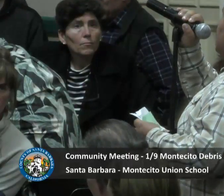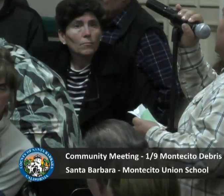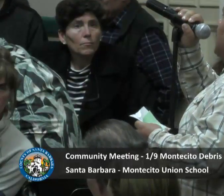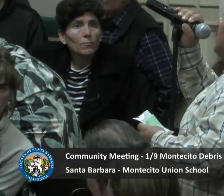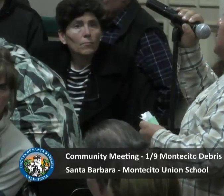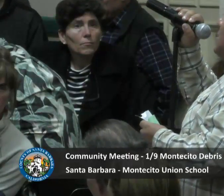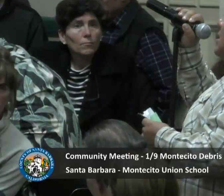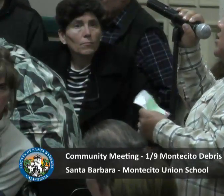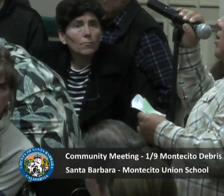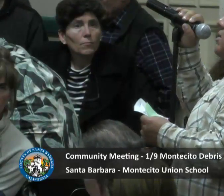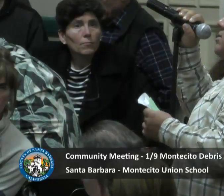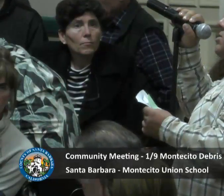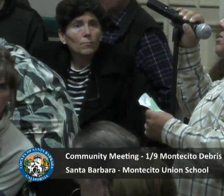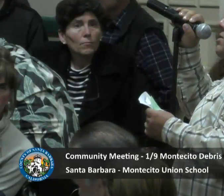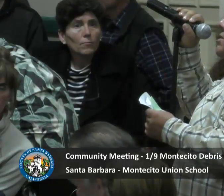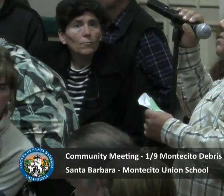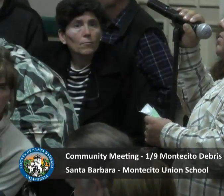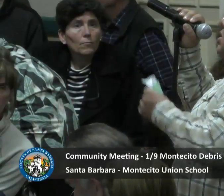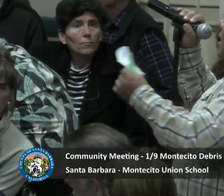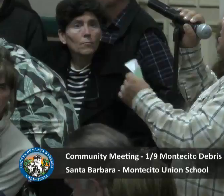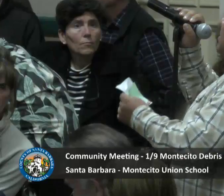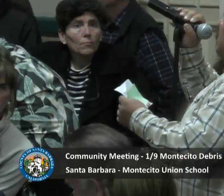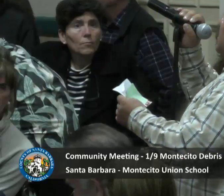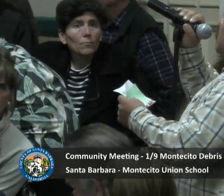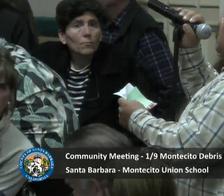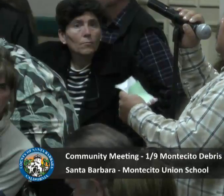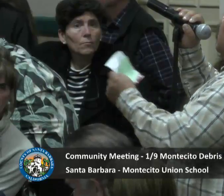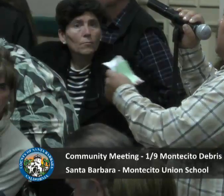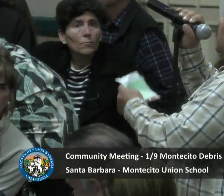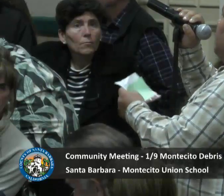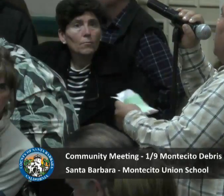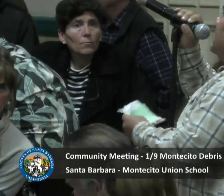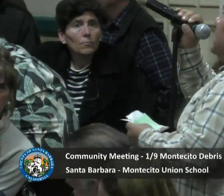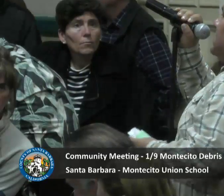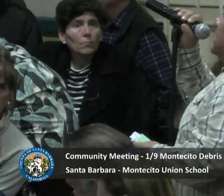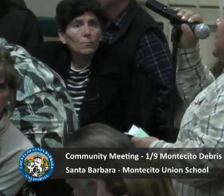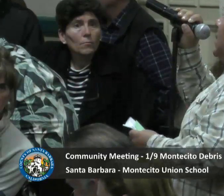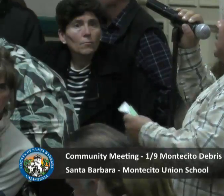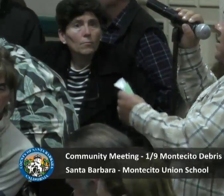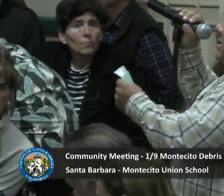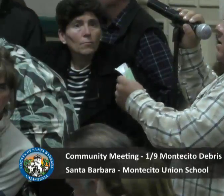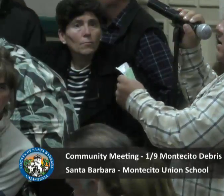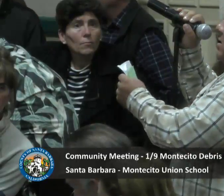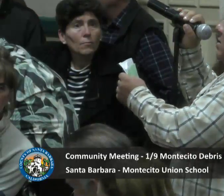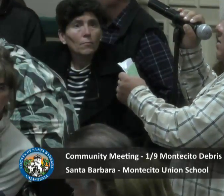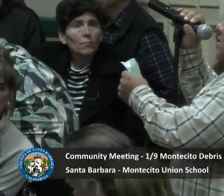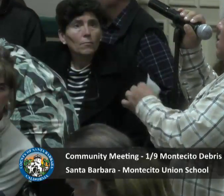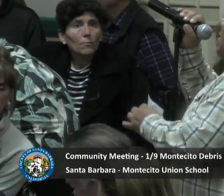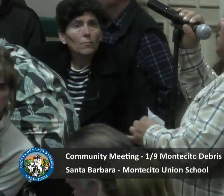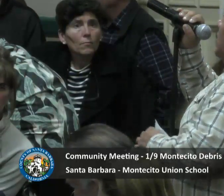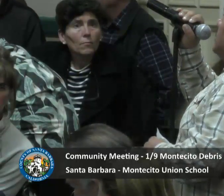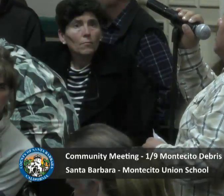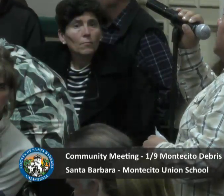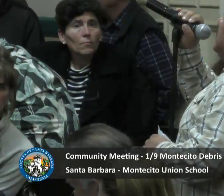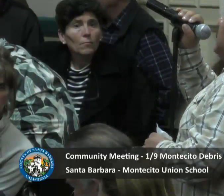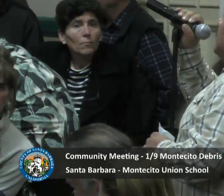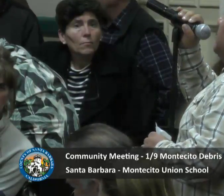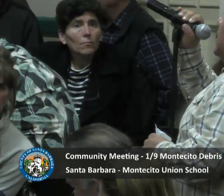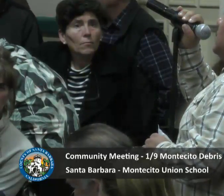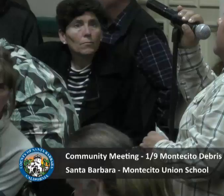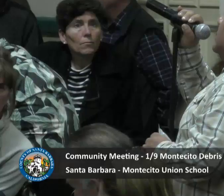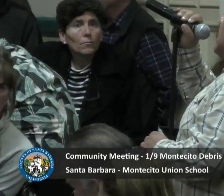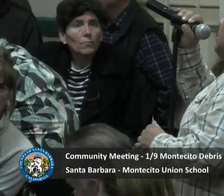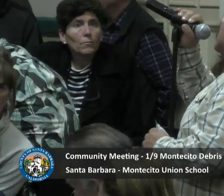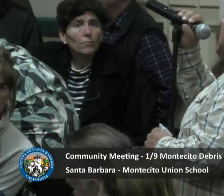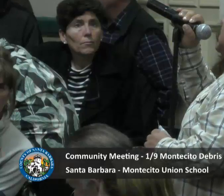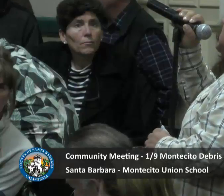local history and knowledge beyond what reports say. And also, what is the